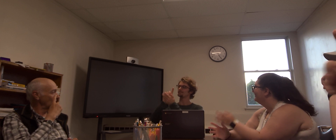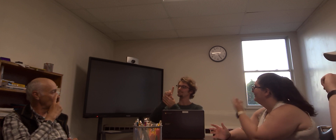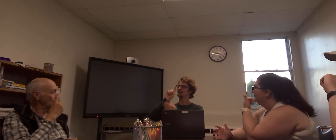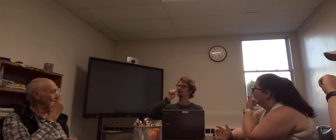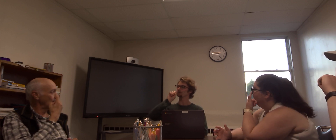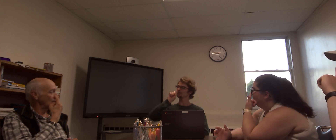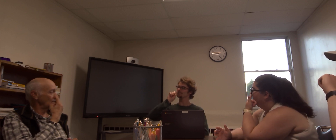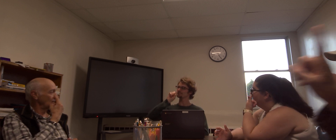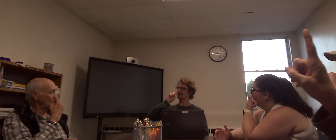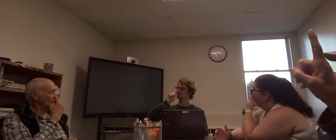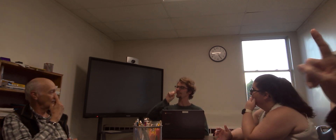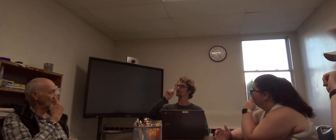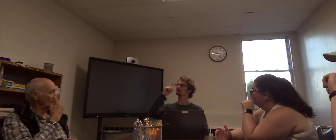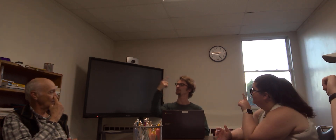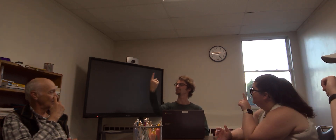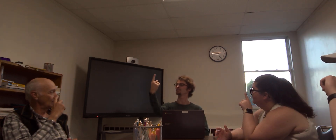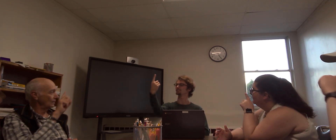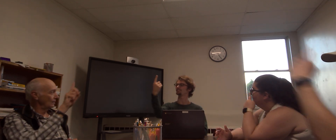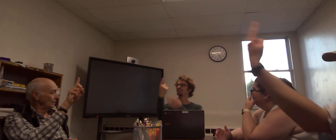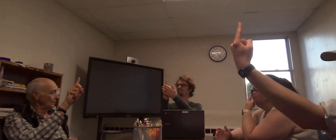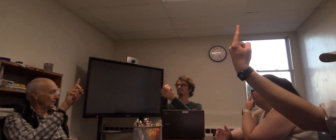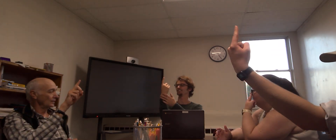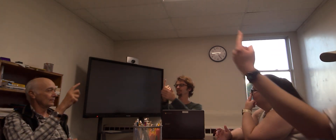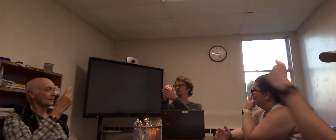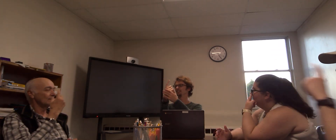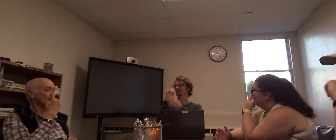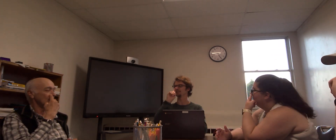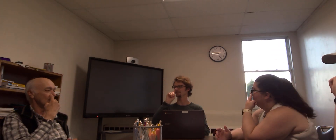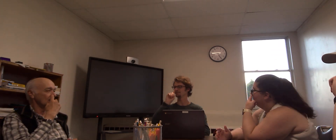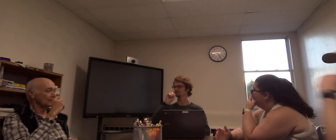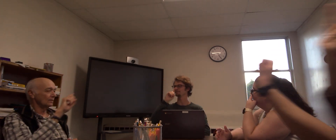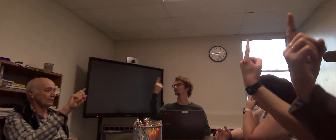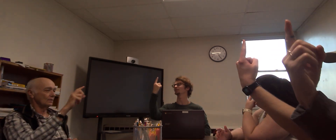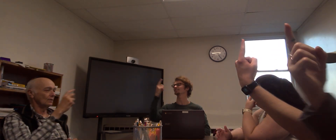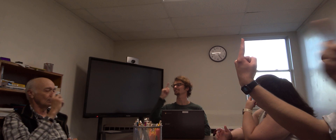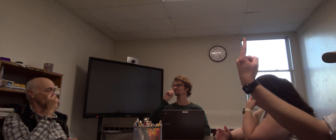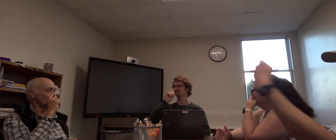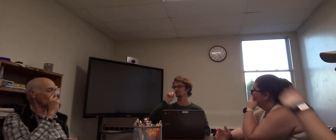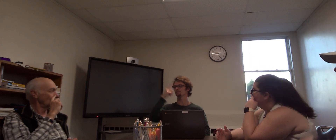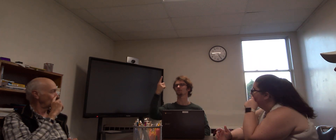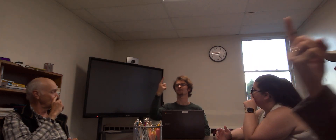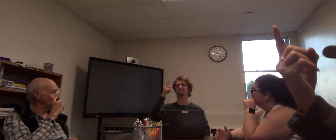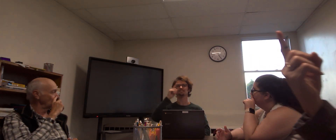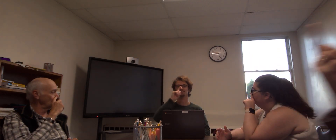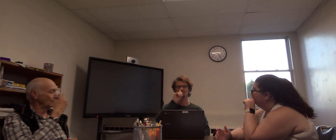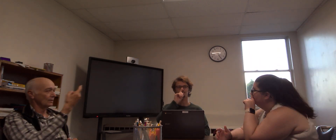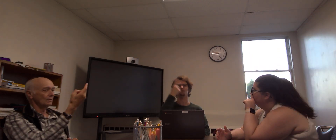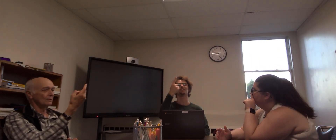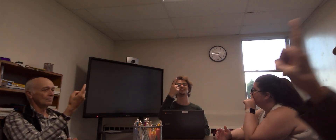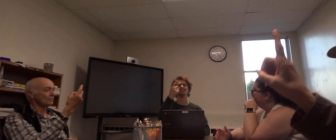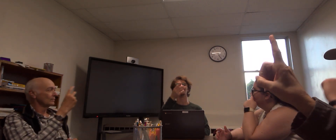is outwards and then it goes facing you again. Oh, I was going the other way. I was doing